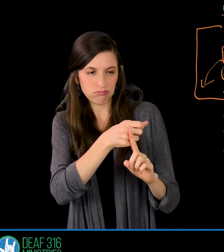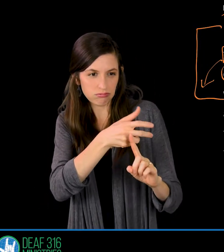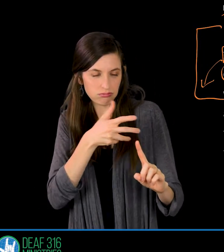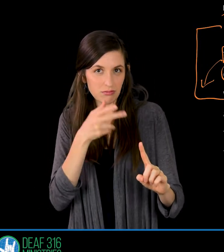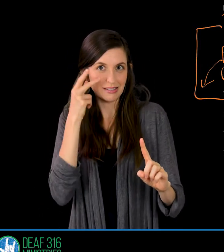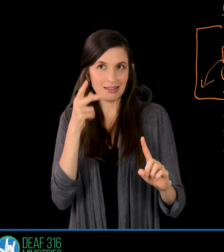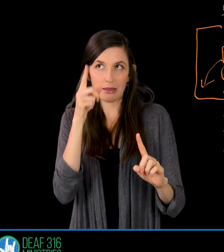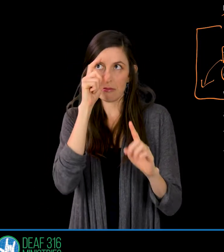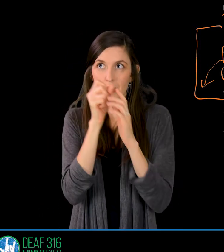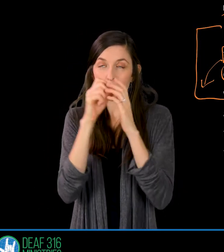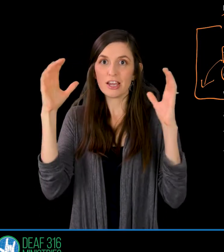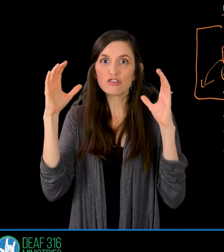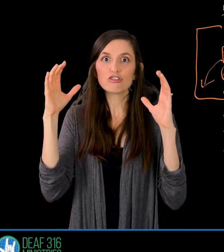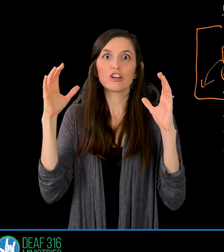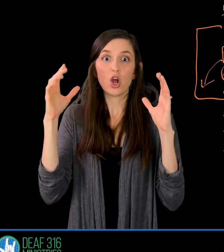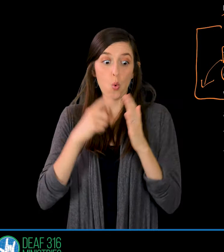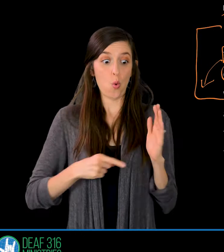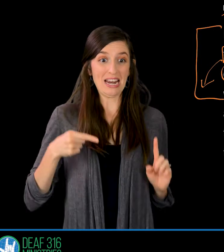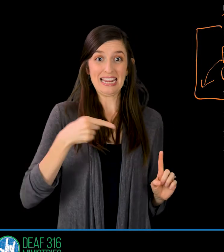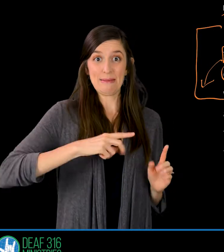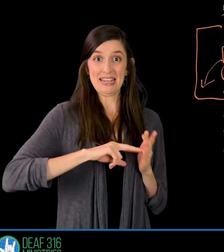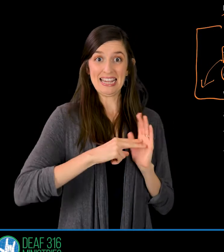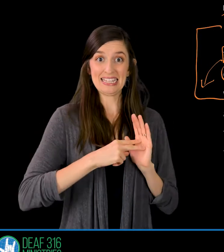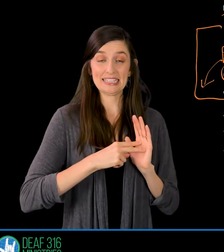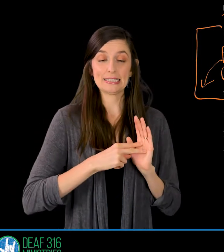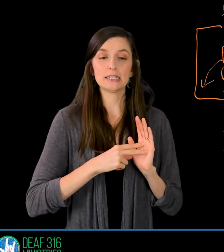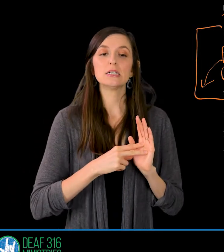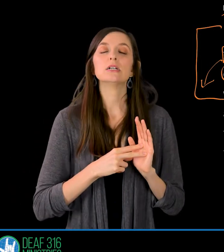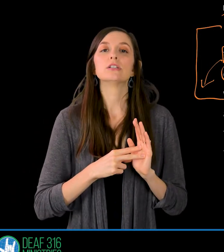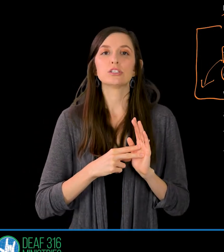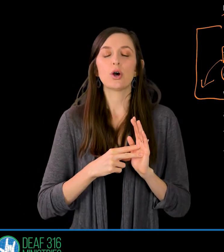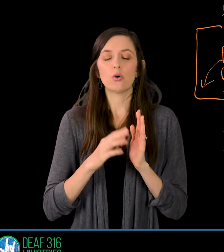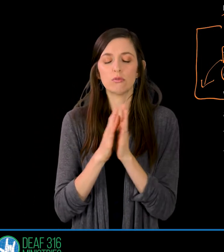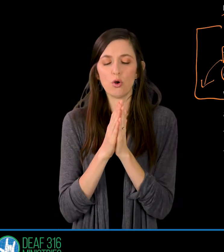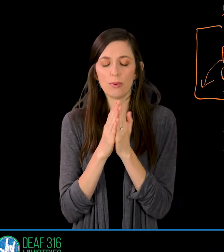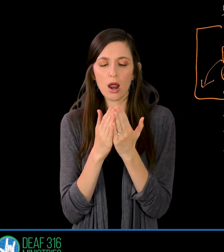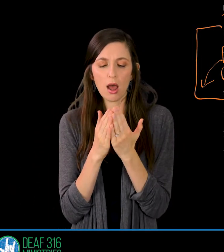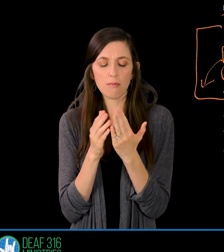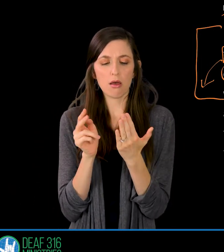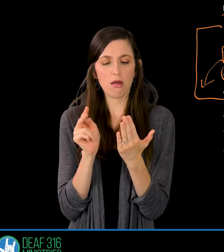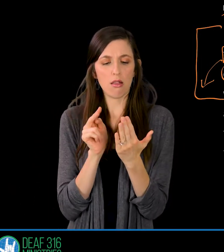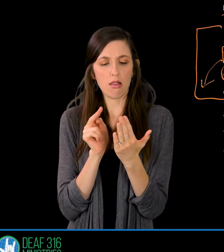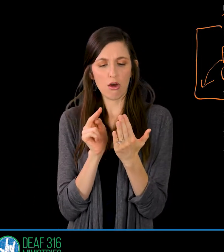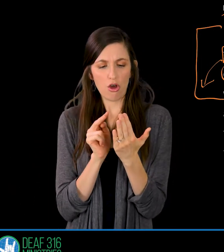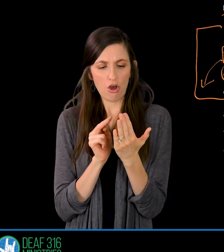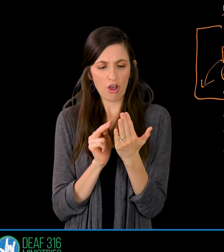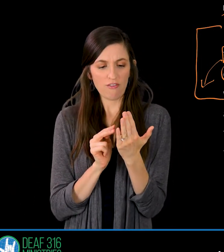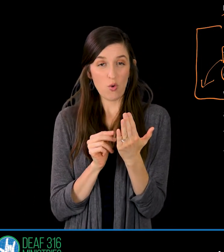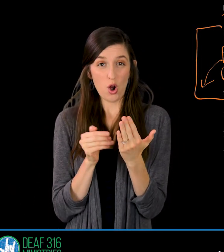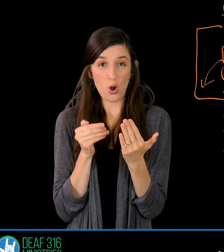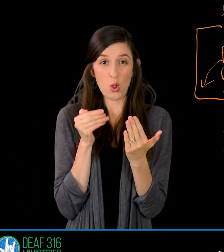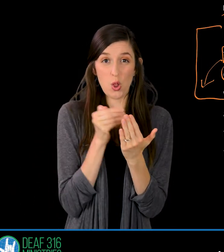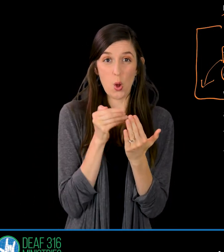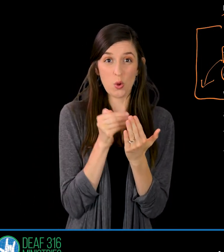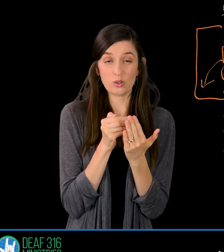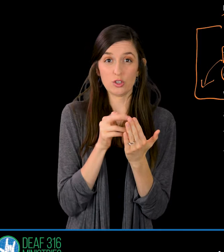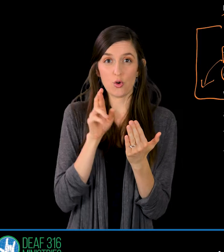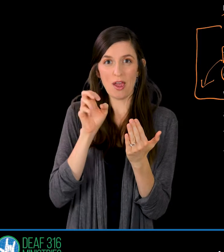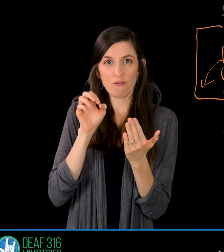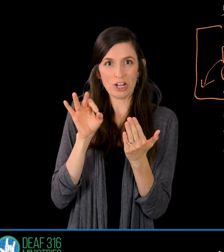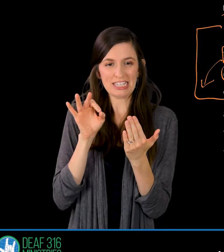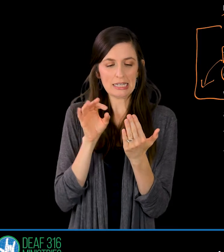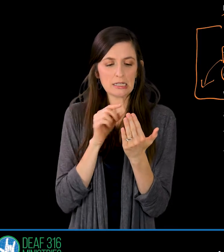get the scope of this word for Paul and what he means often by it you open your concordance and you look for the